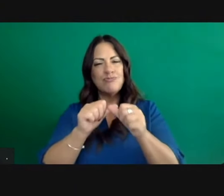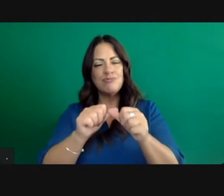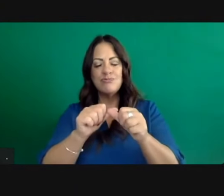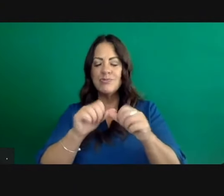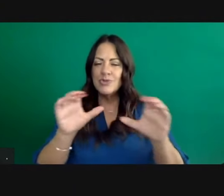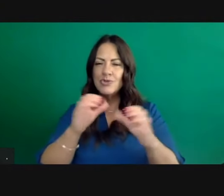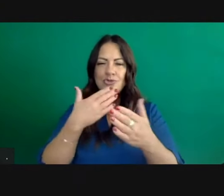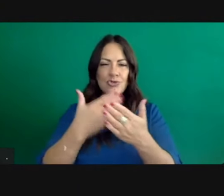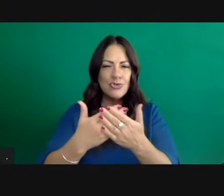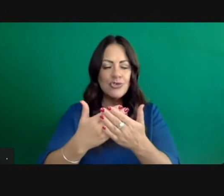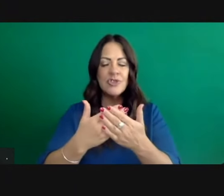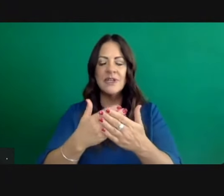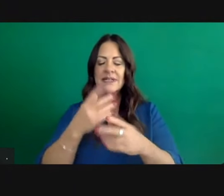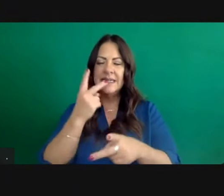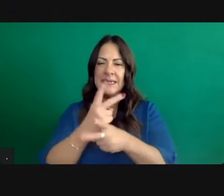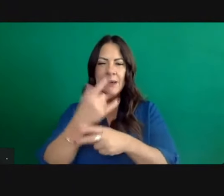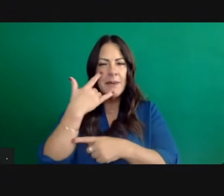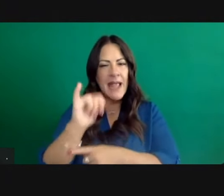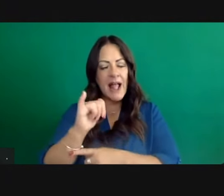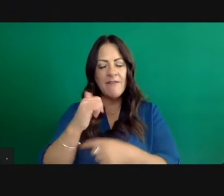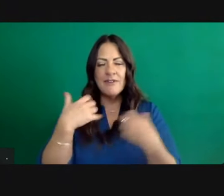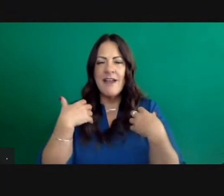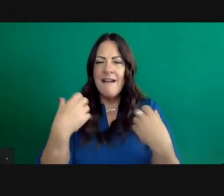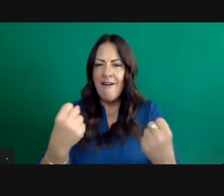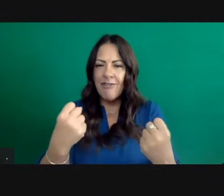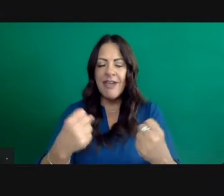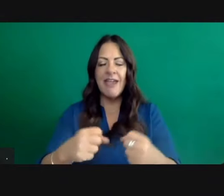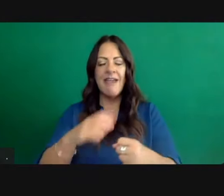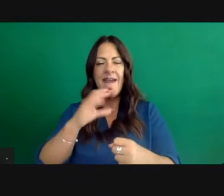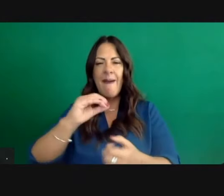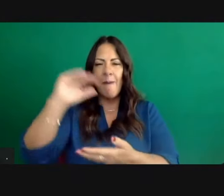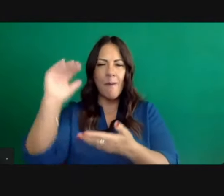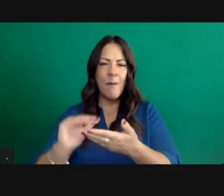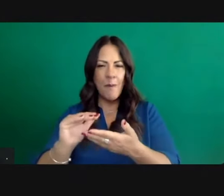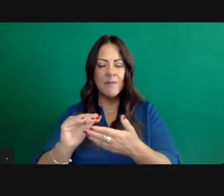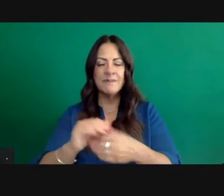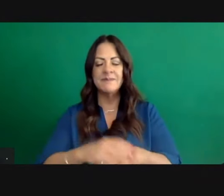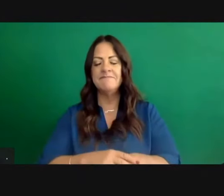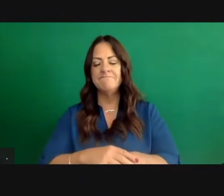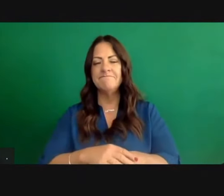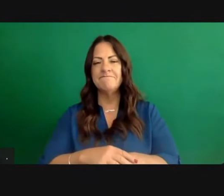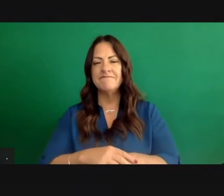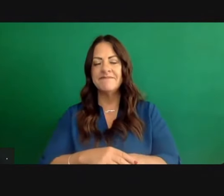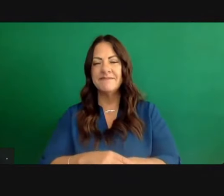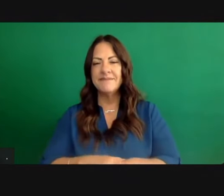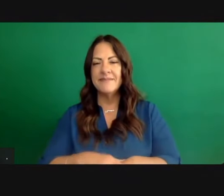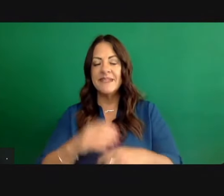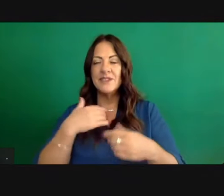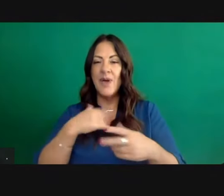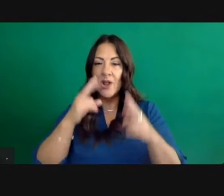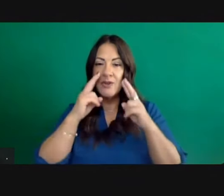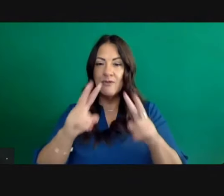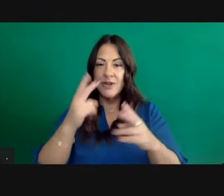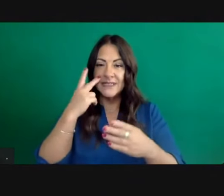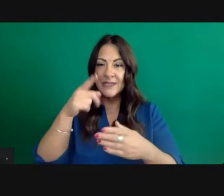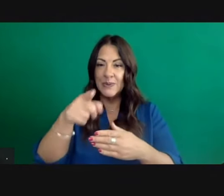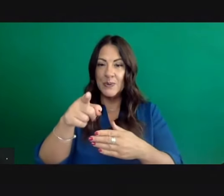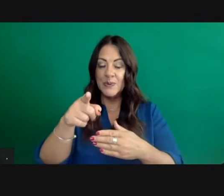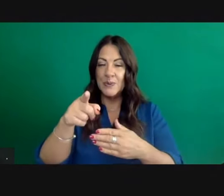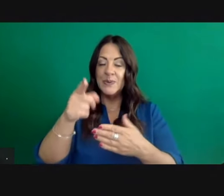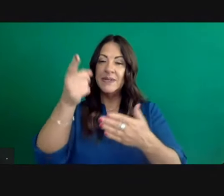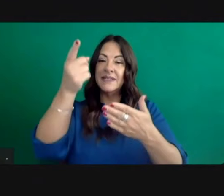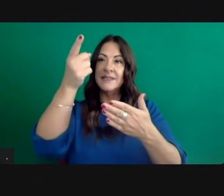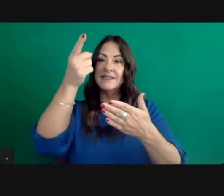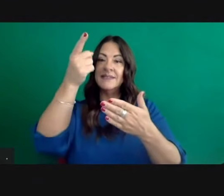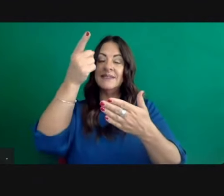California do well as it relates to COVID-19 and our response. So with that, I look forward to seeing you not next Wednesday,